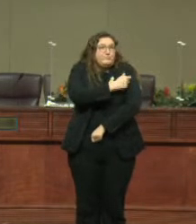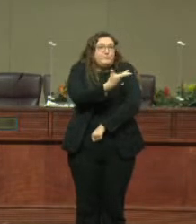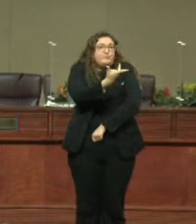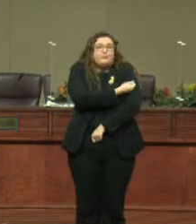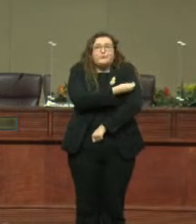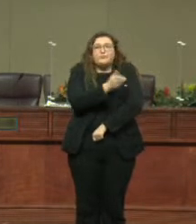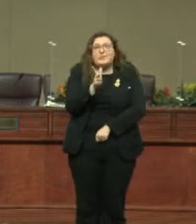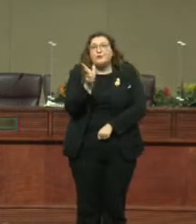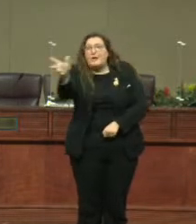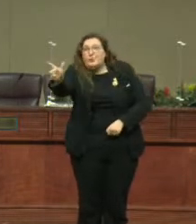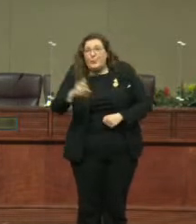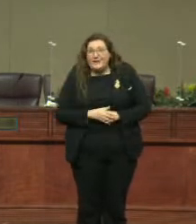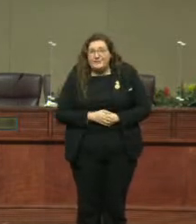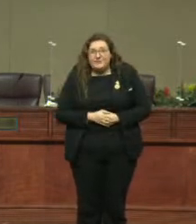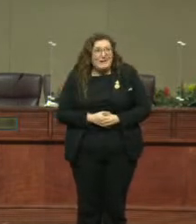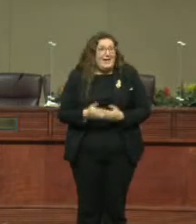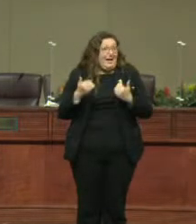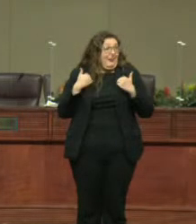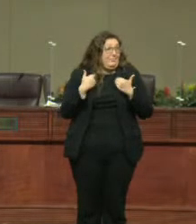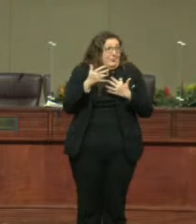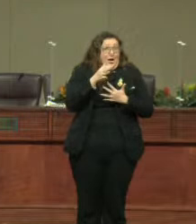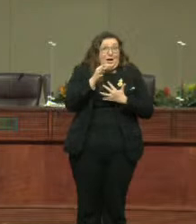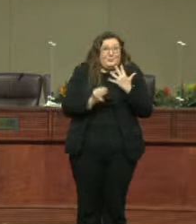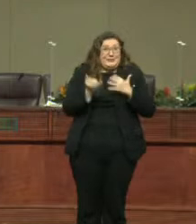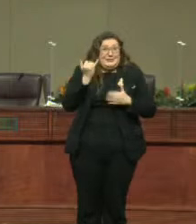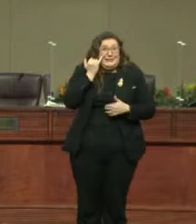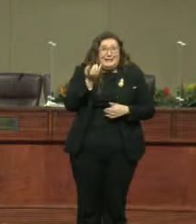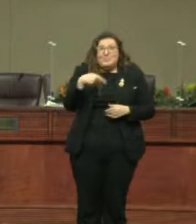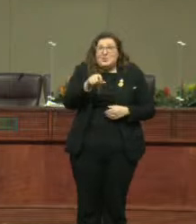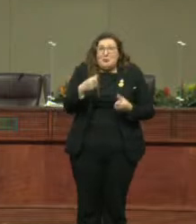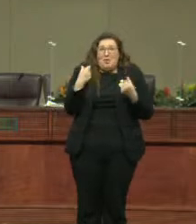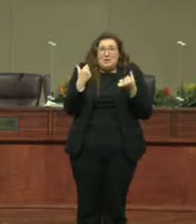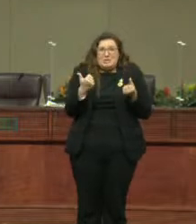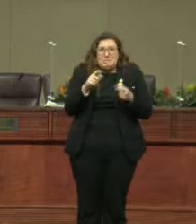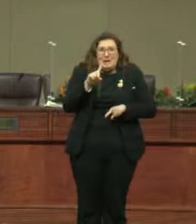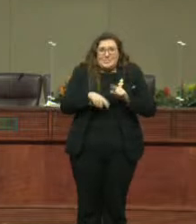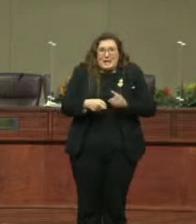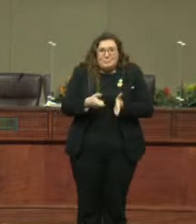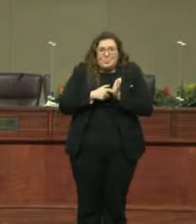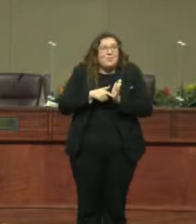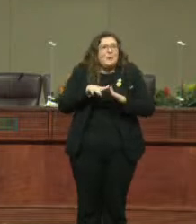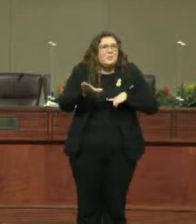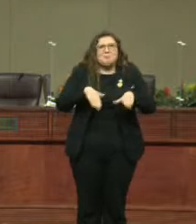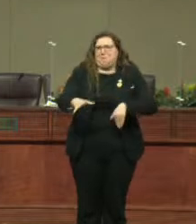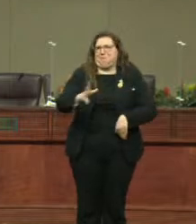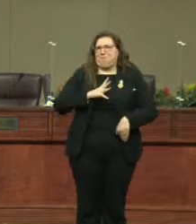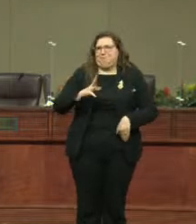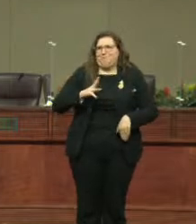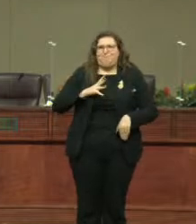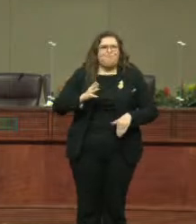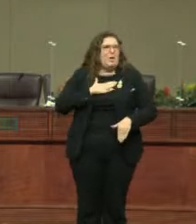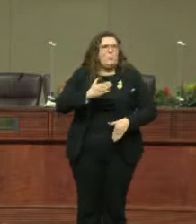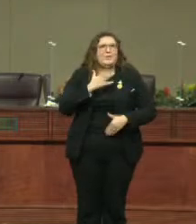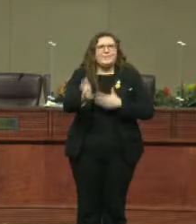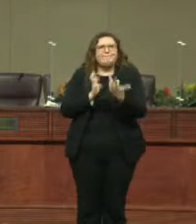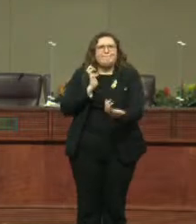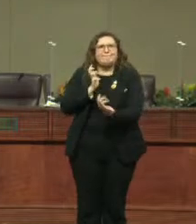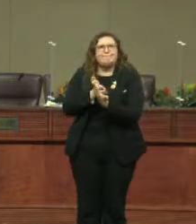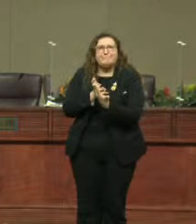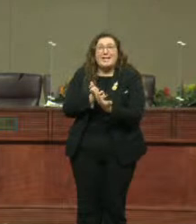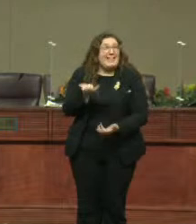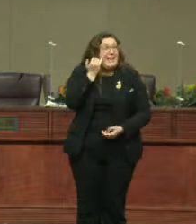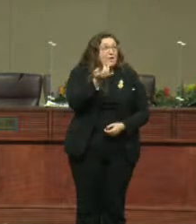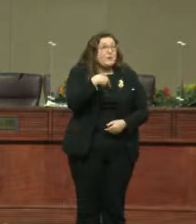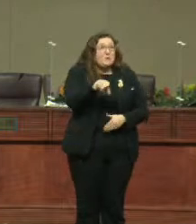have the choice for people who needs to walk into the place and also for those who may have accessibility